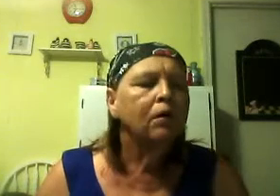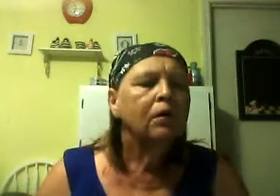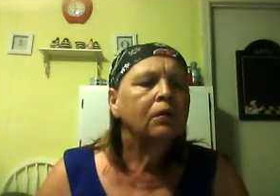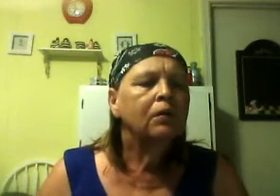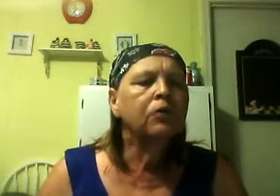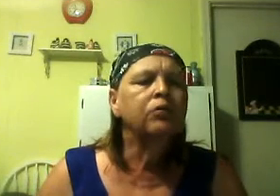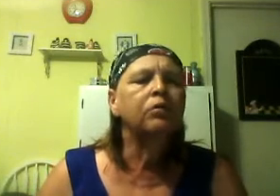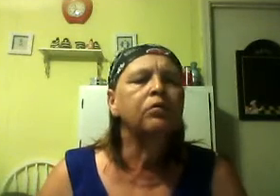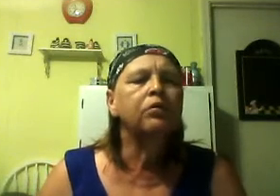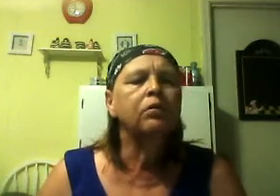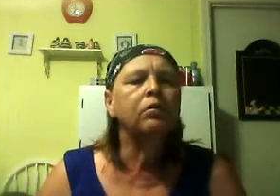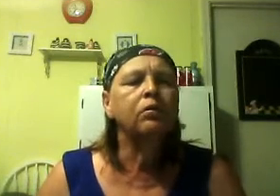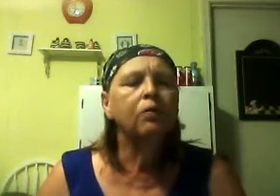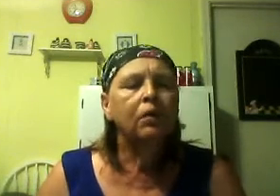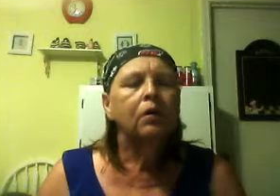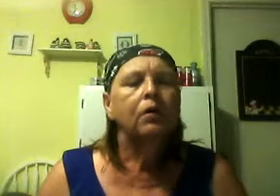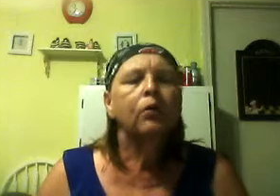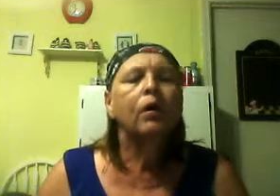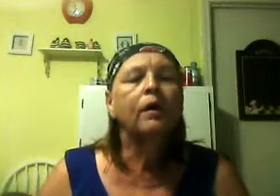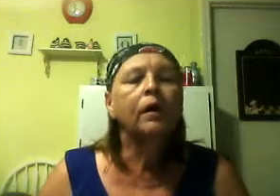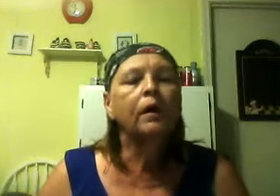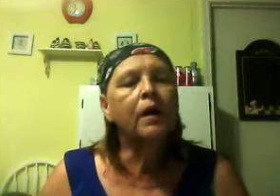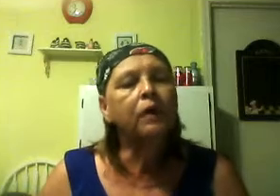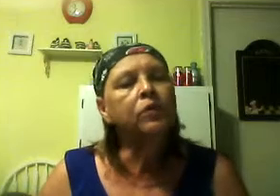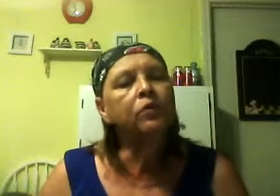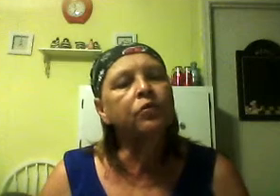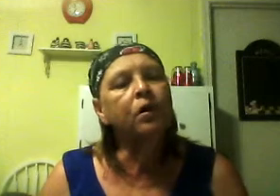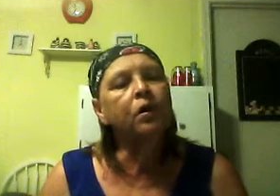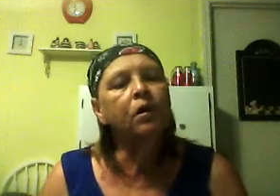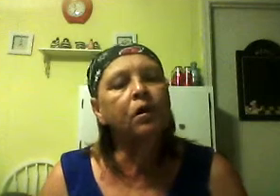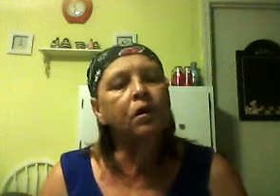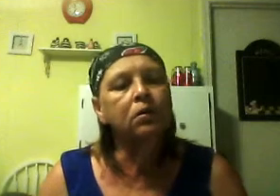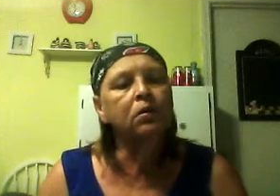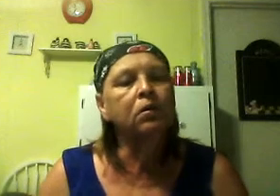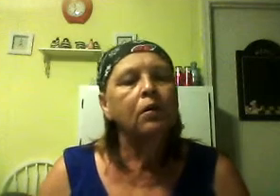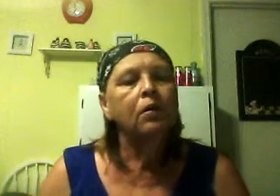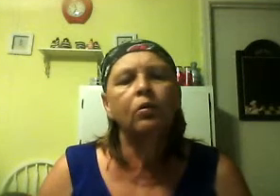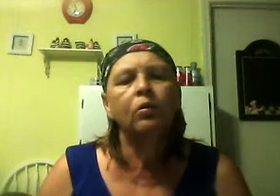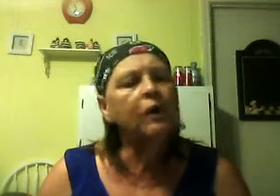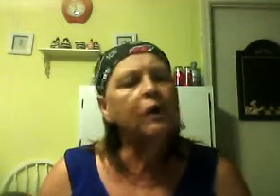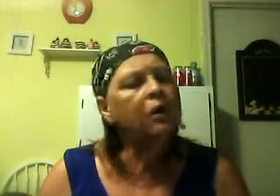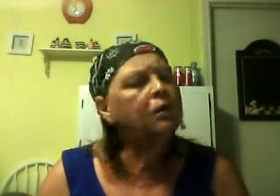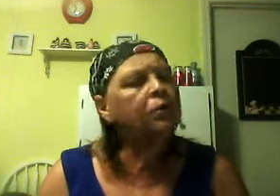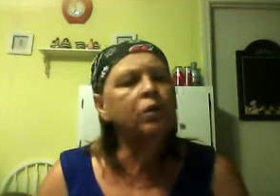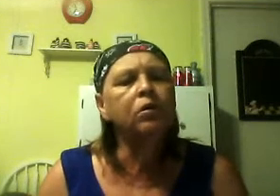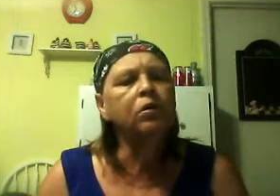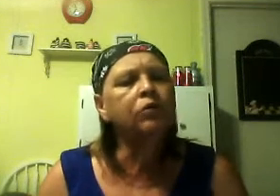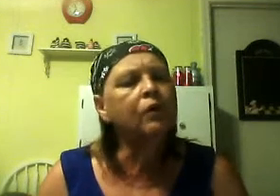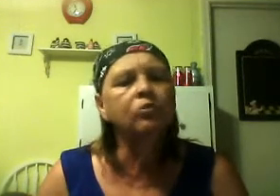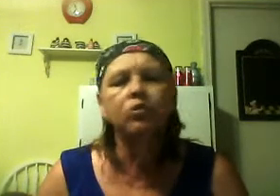Ooh, listen to what I got to say. Oh, baby, please don't